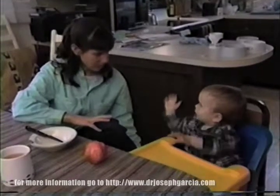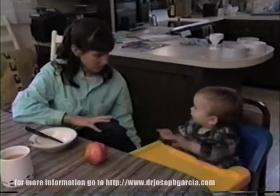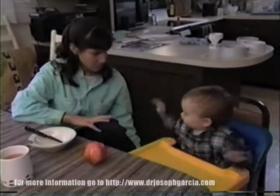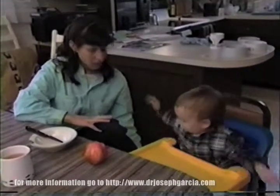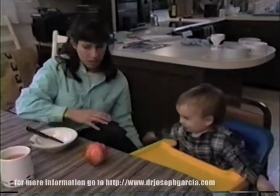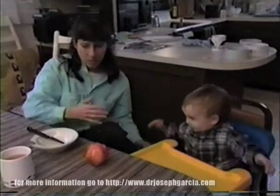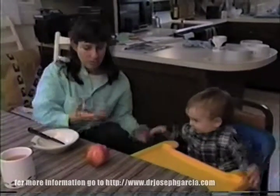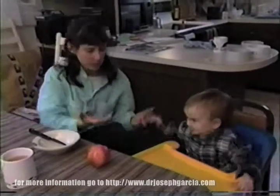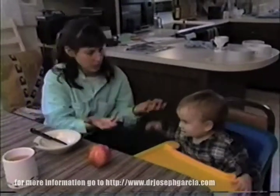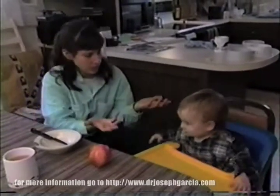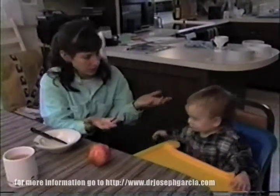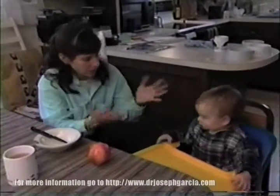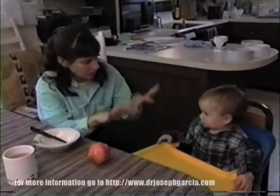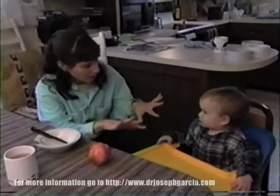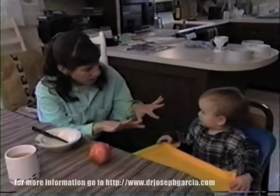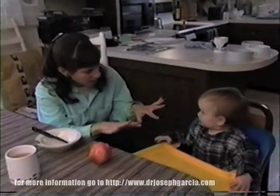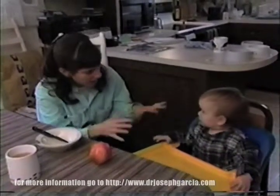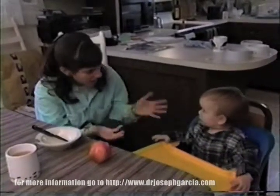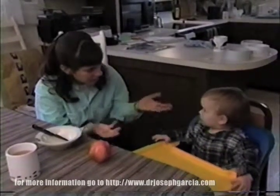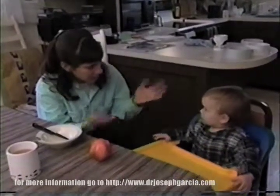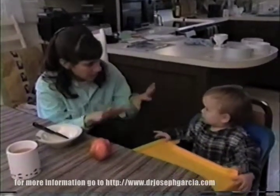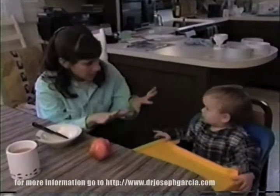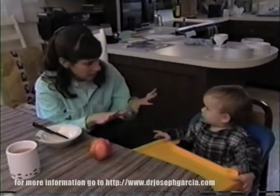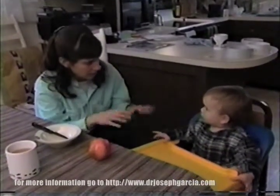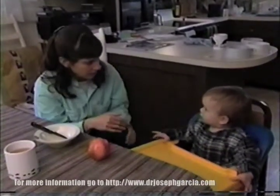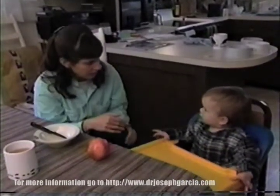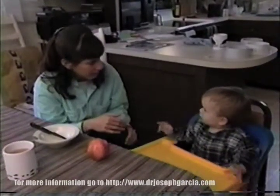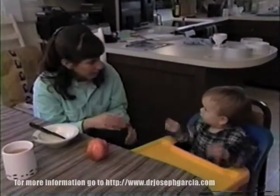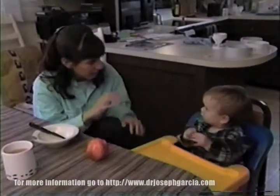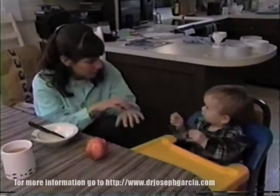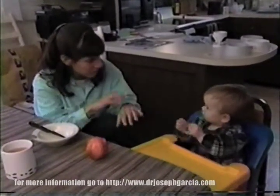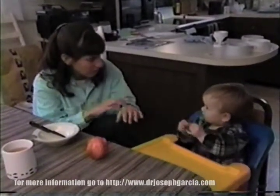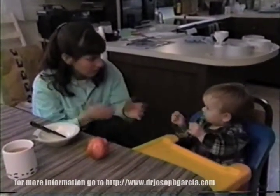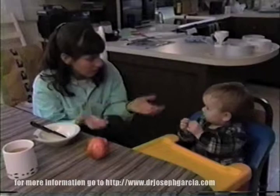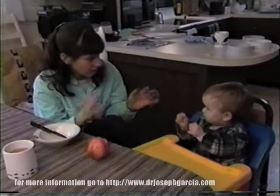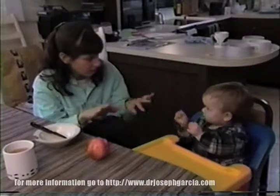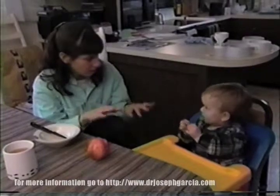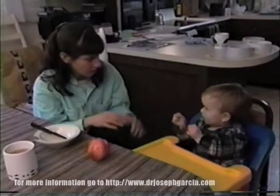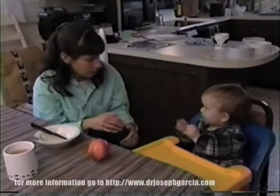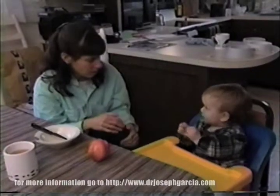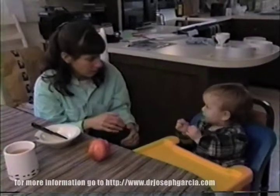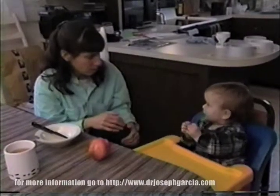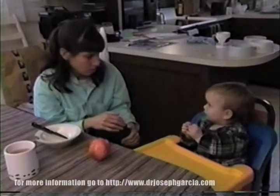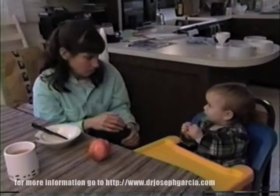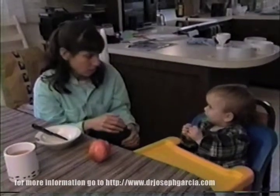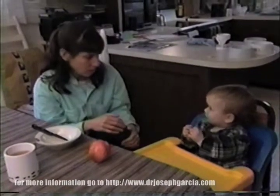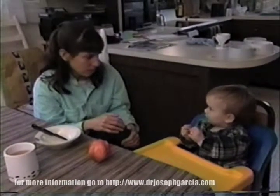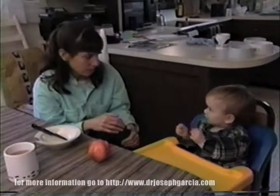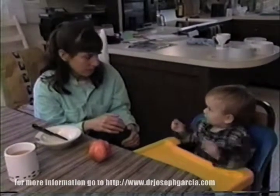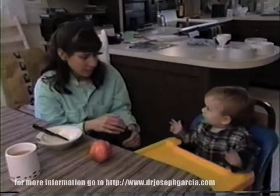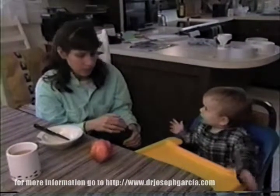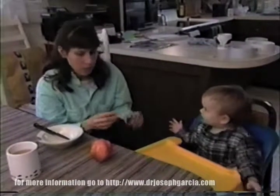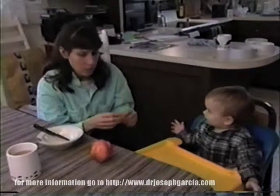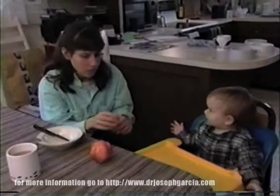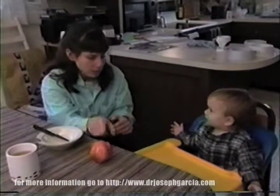Grapes? Well, you know what? They're all gone, sweetie. The grapes are all gone. More? What about